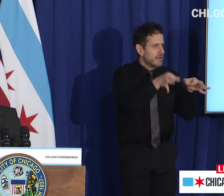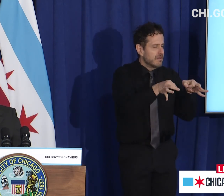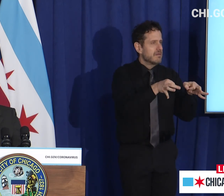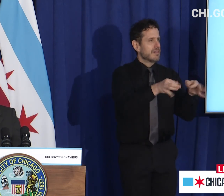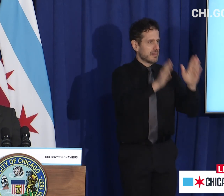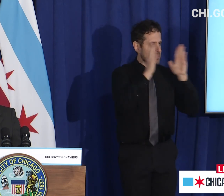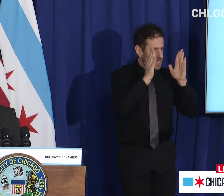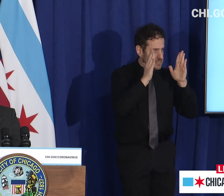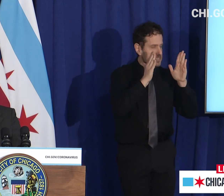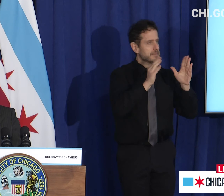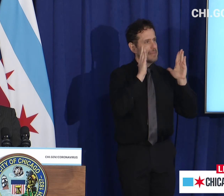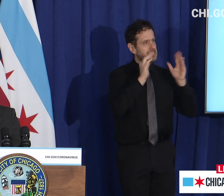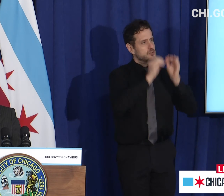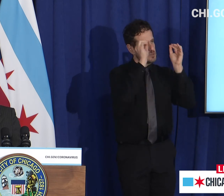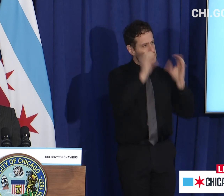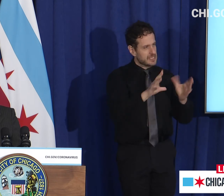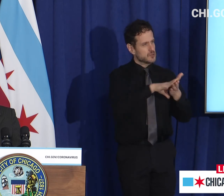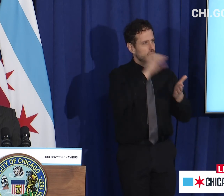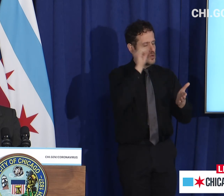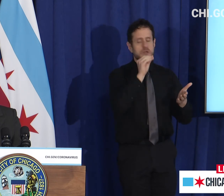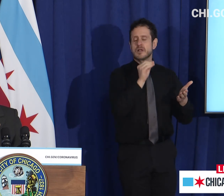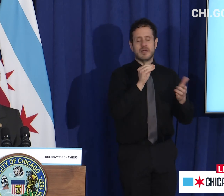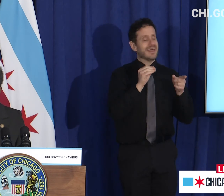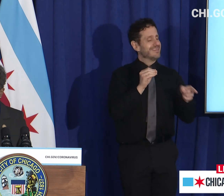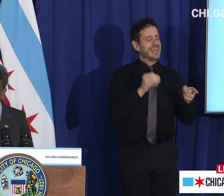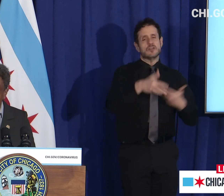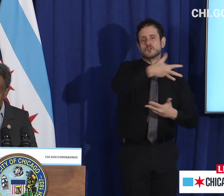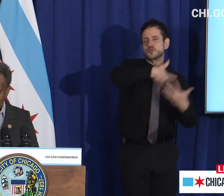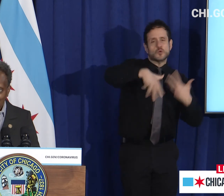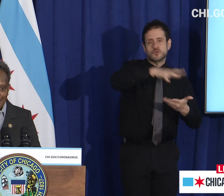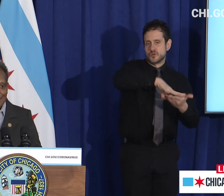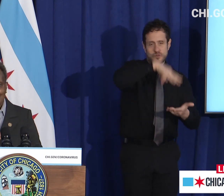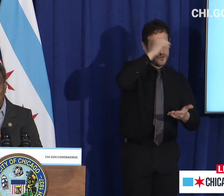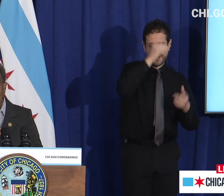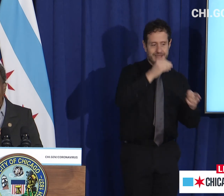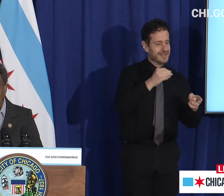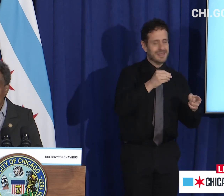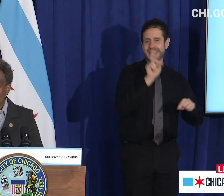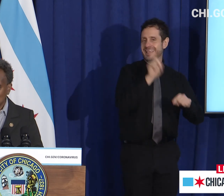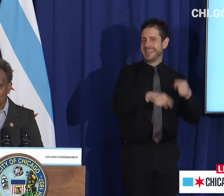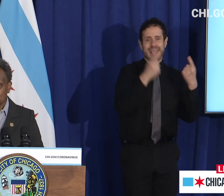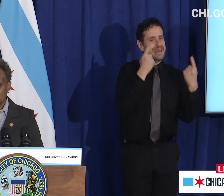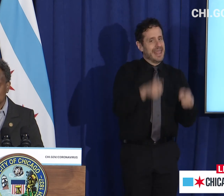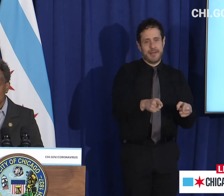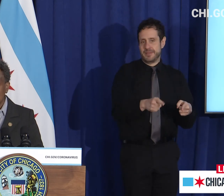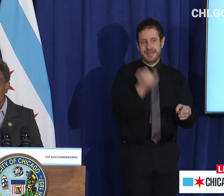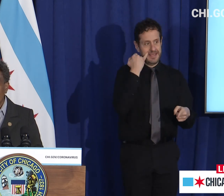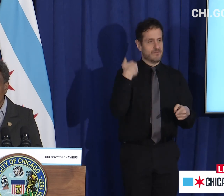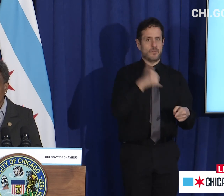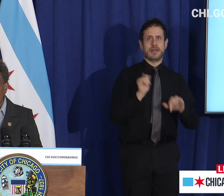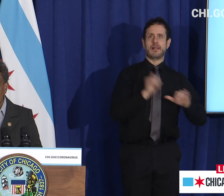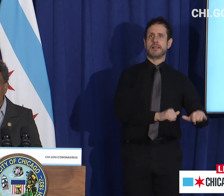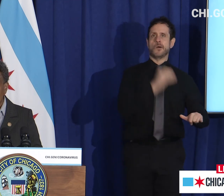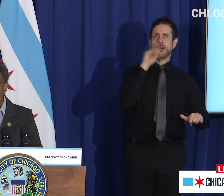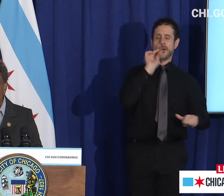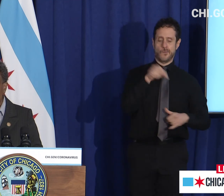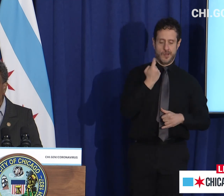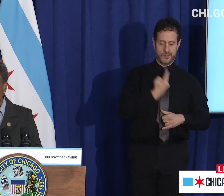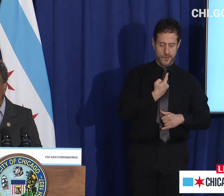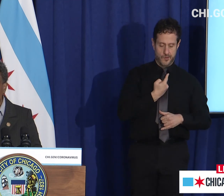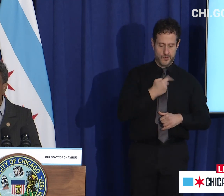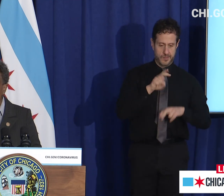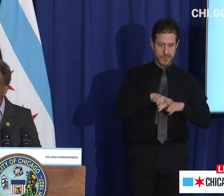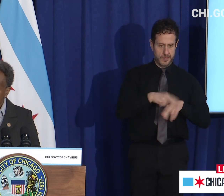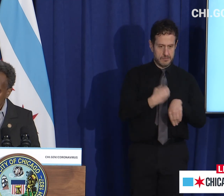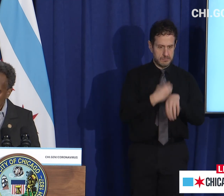rudiments of social emotional learning, you do not get that anywhere close to the way that you get it through